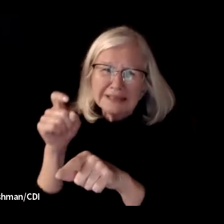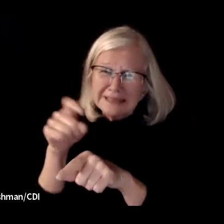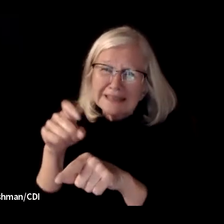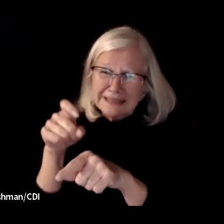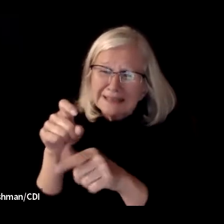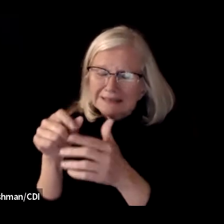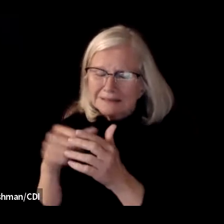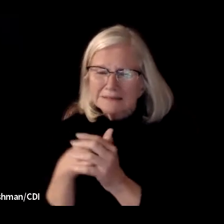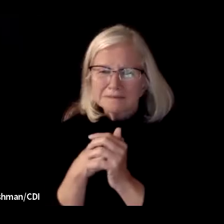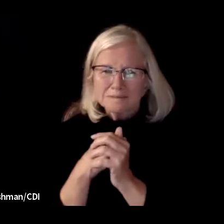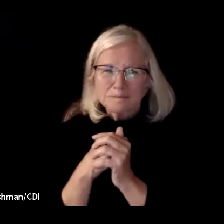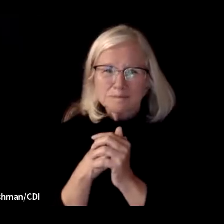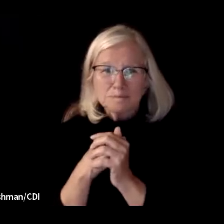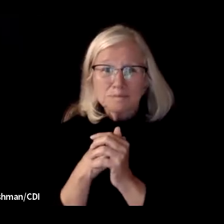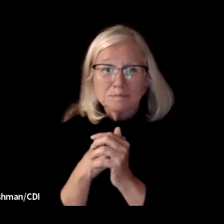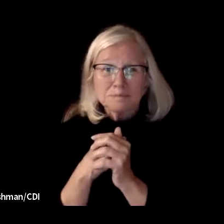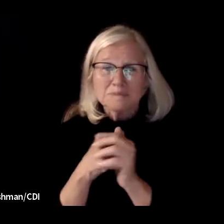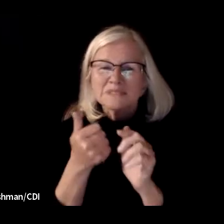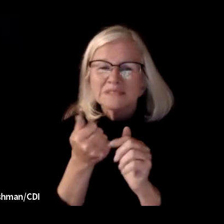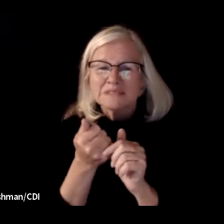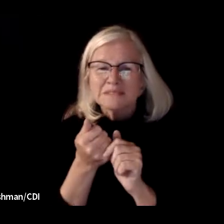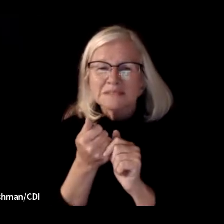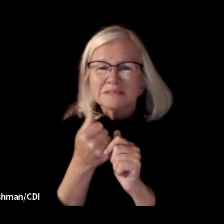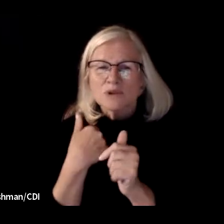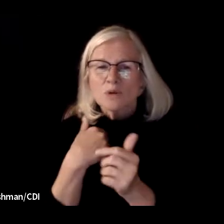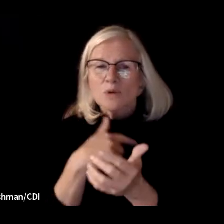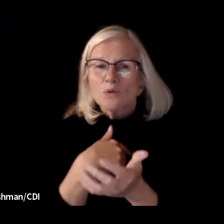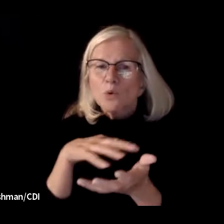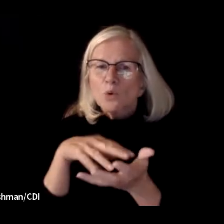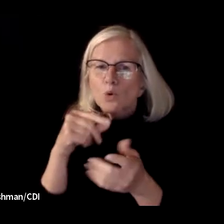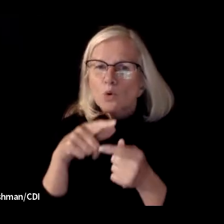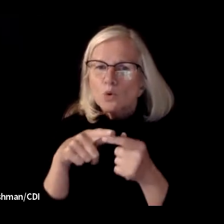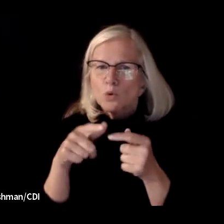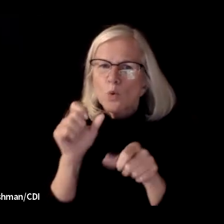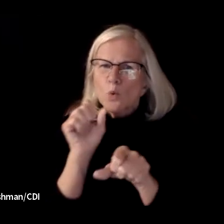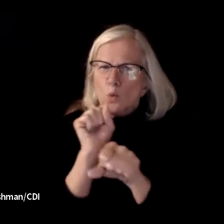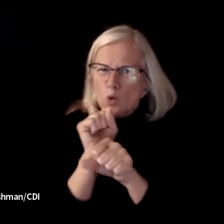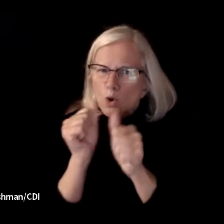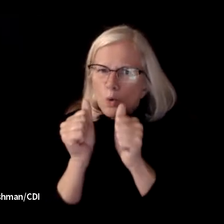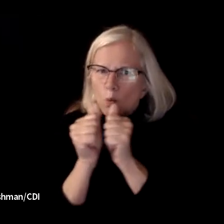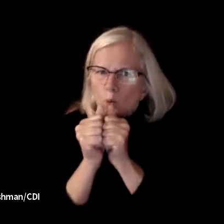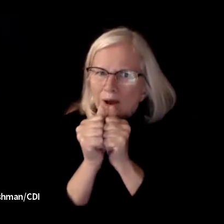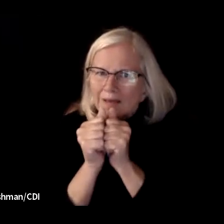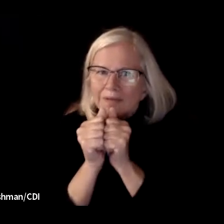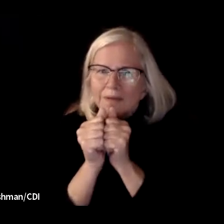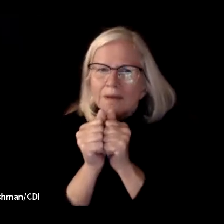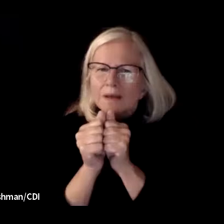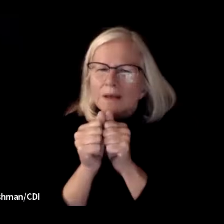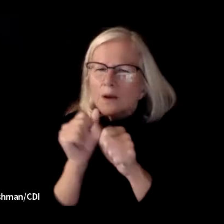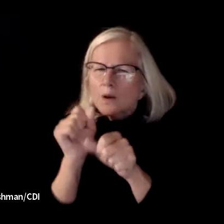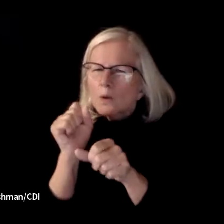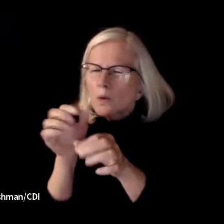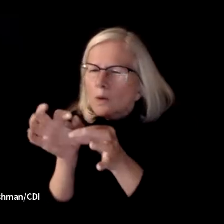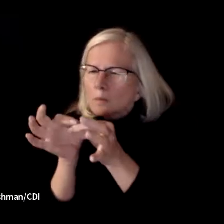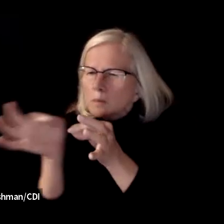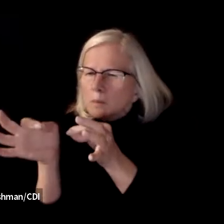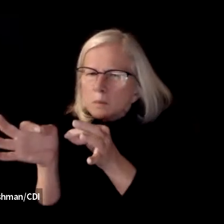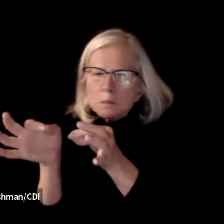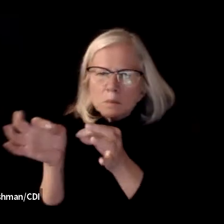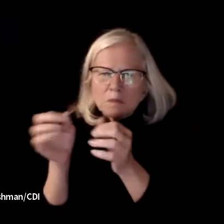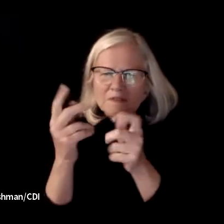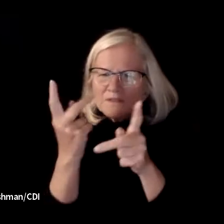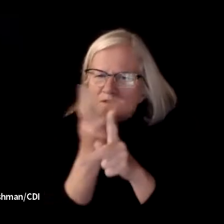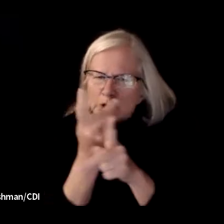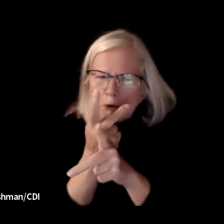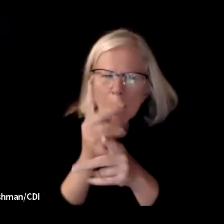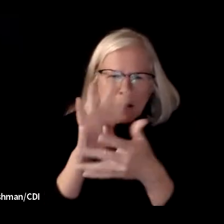times now, but we've learned how to work with this a little better. We know when to delay and defer so that we have beds to take care of the acute needs that are coming in.